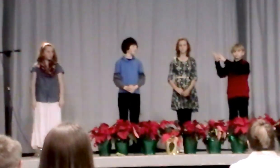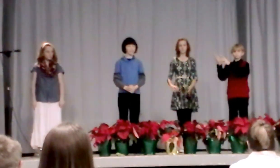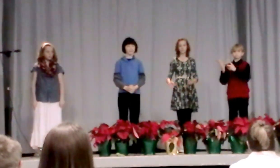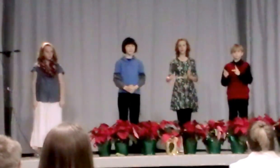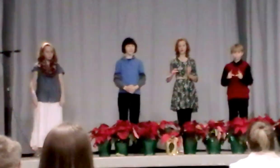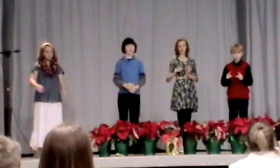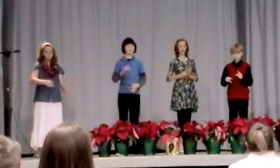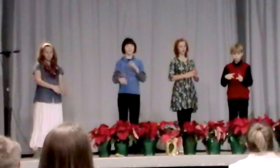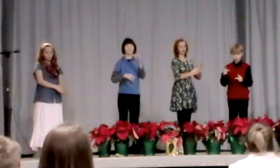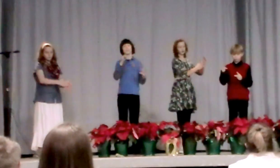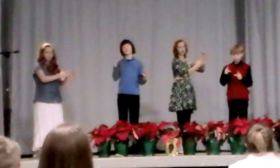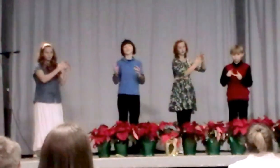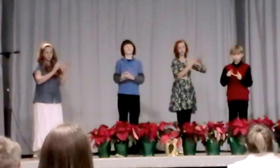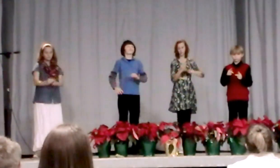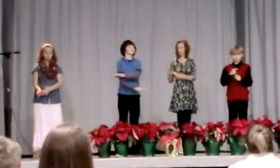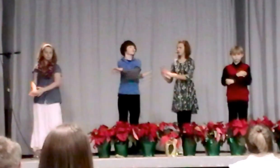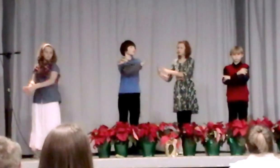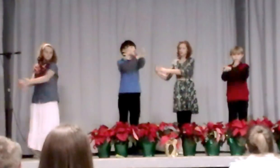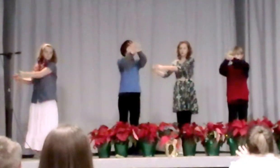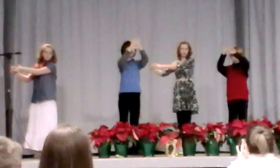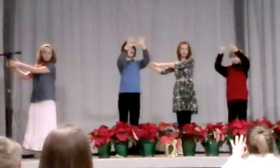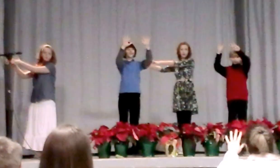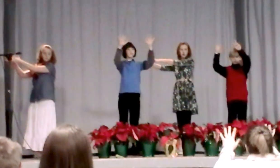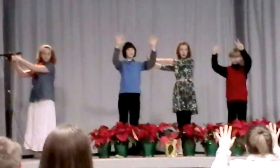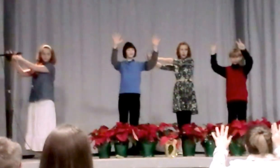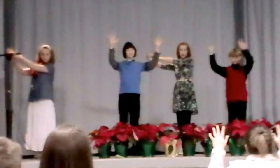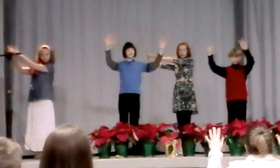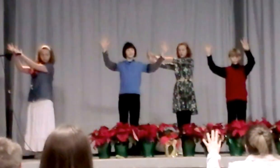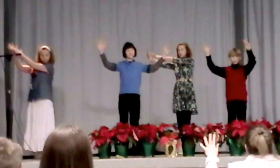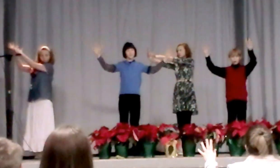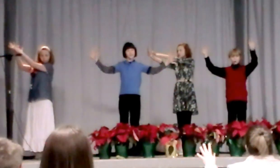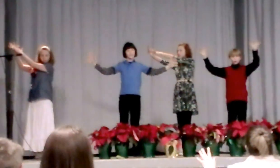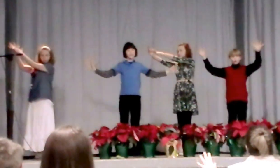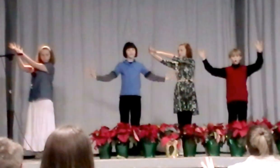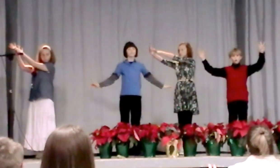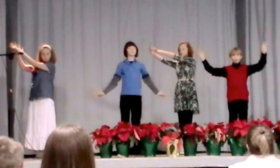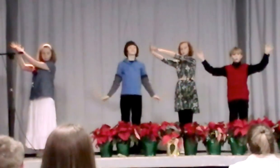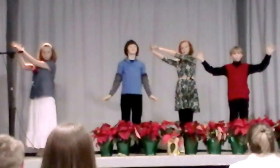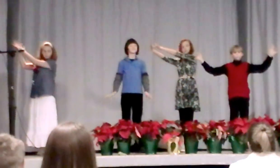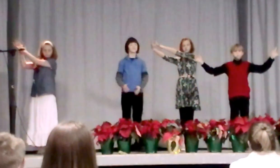Myrrh is mine, myrrh is mine.